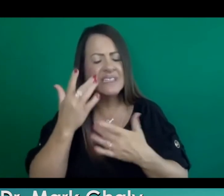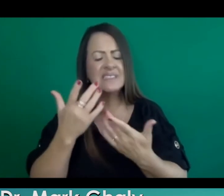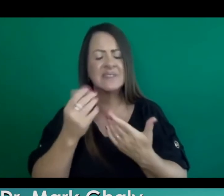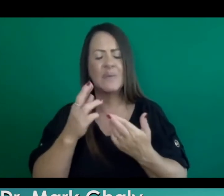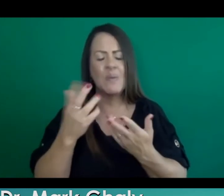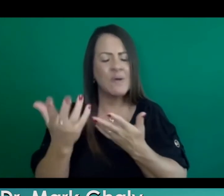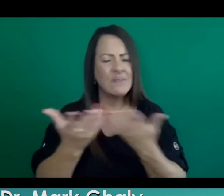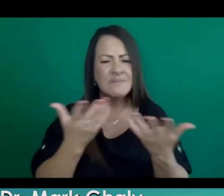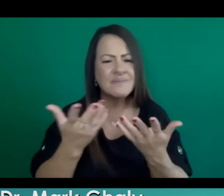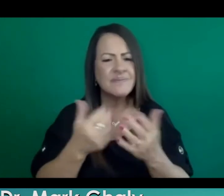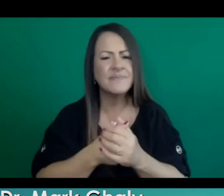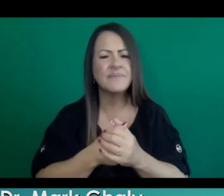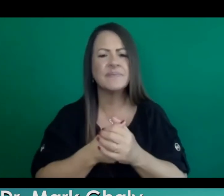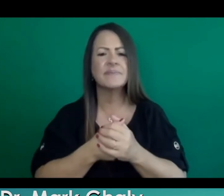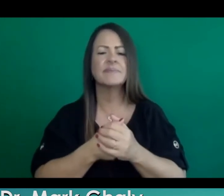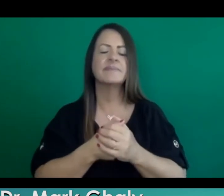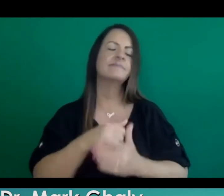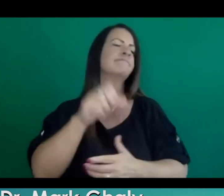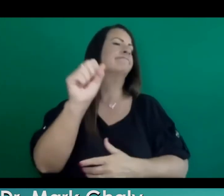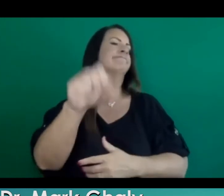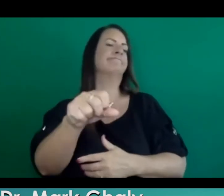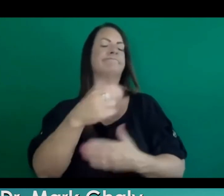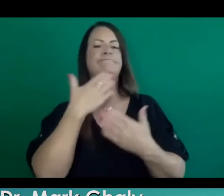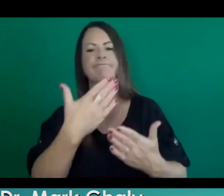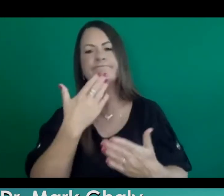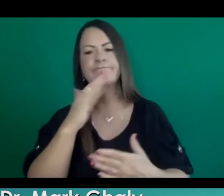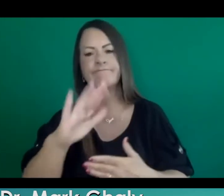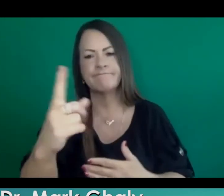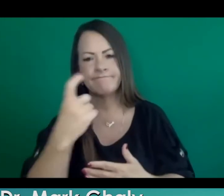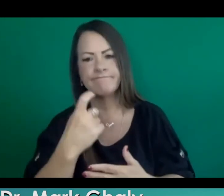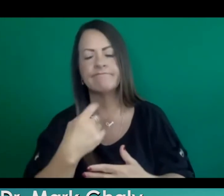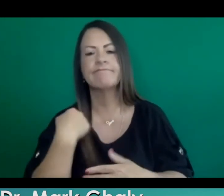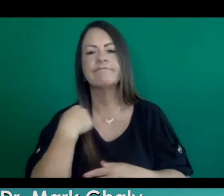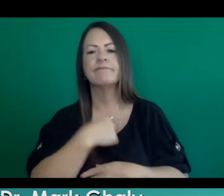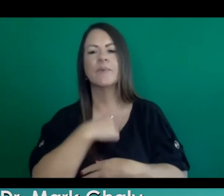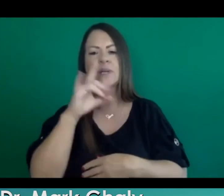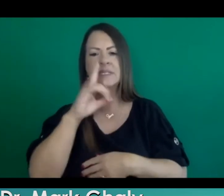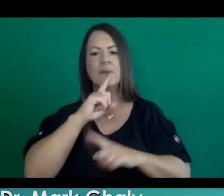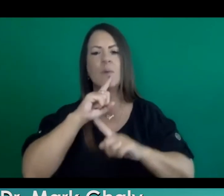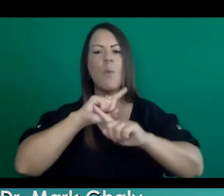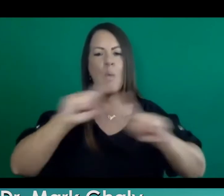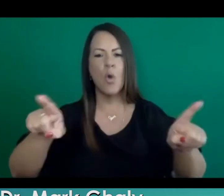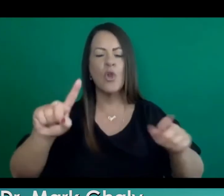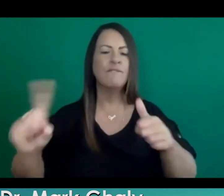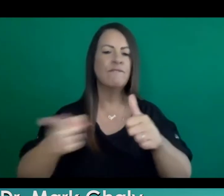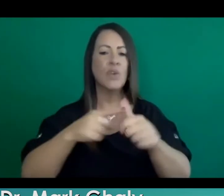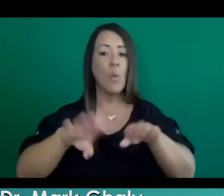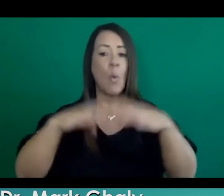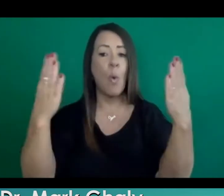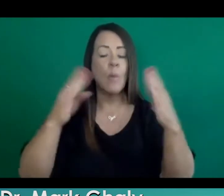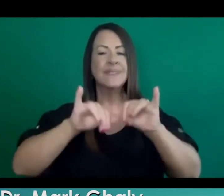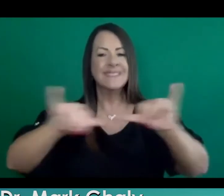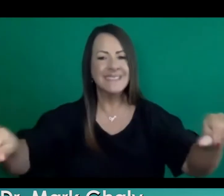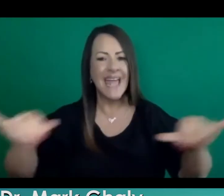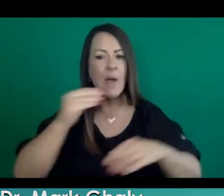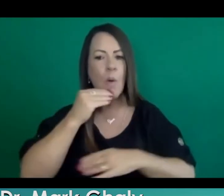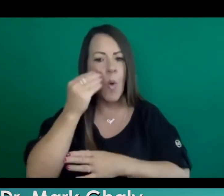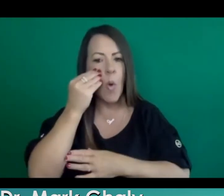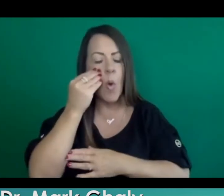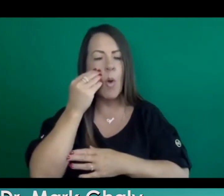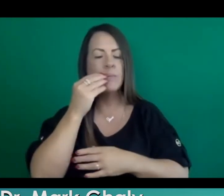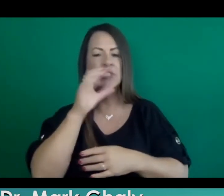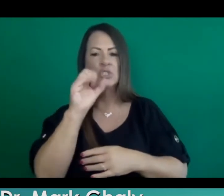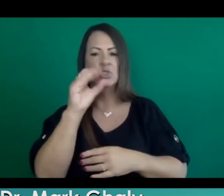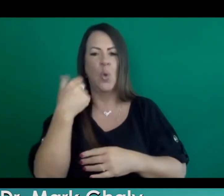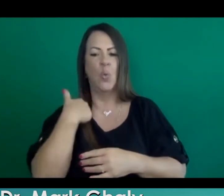to emphasize it again, is that we did the stay-at-home order originally to buy us time to prepare. And that